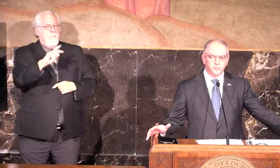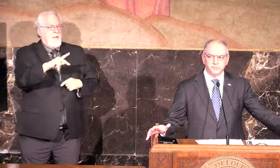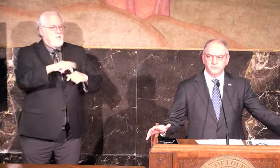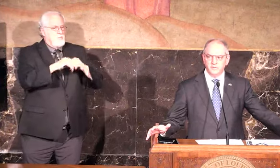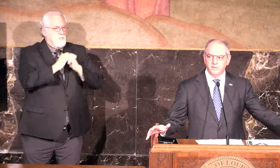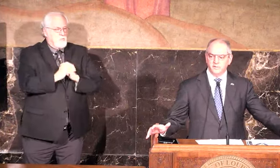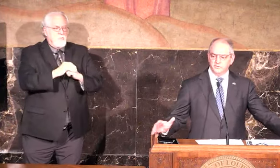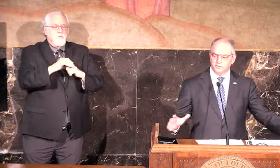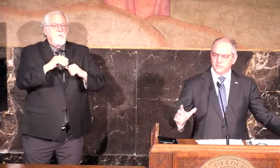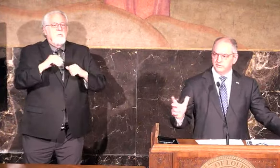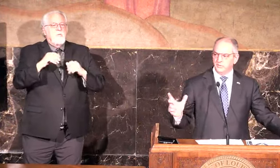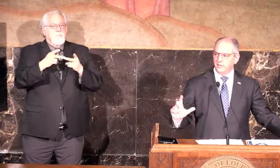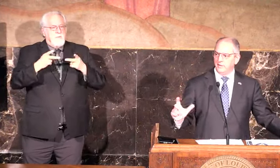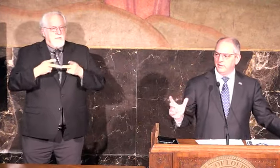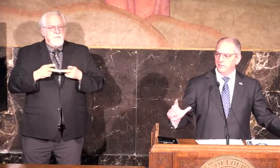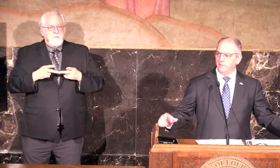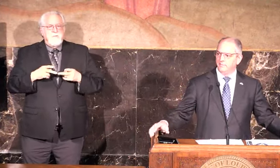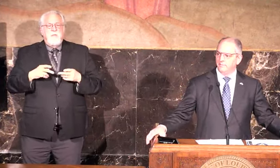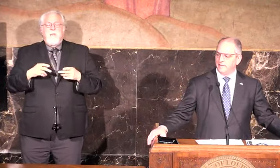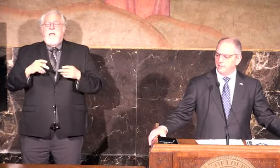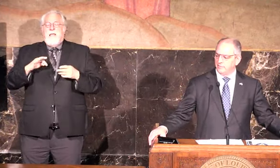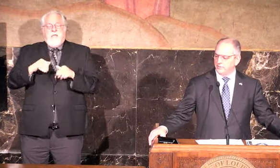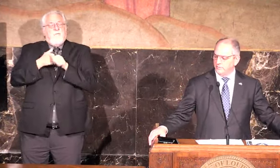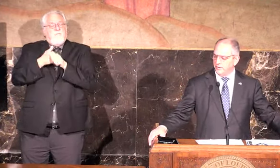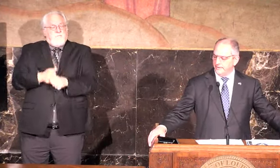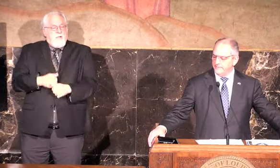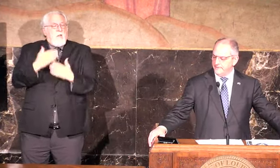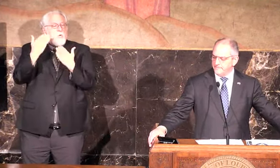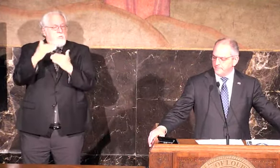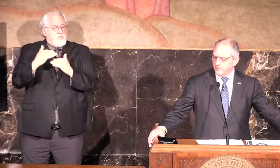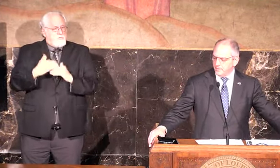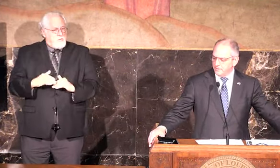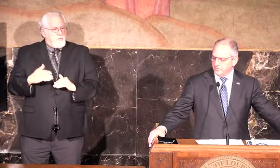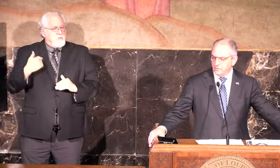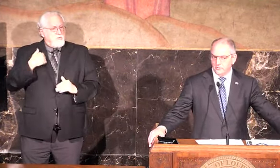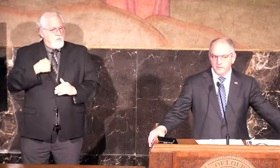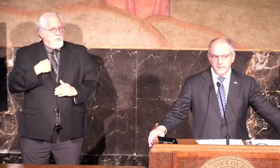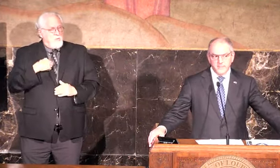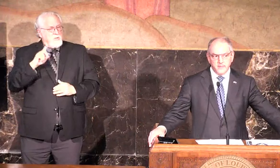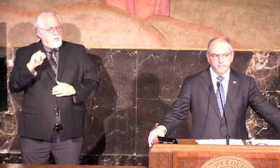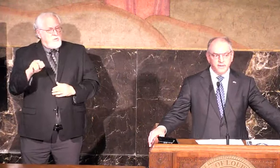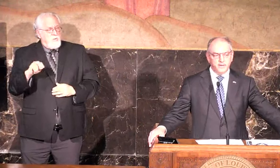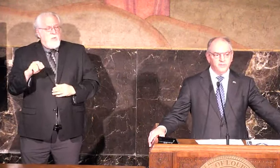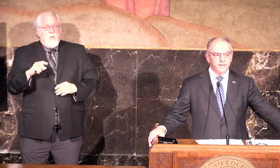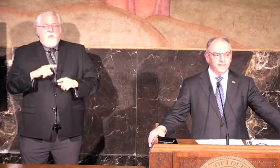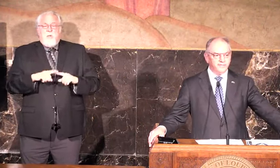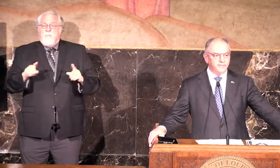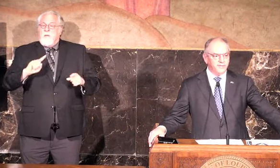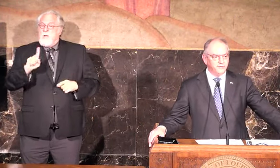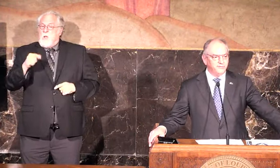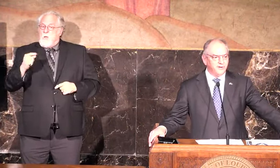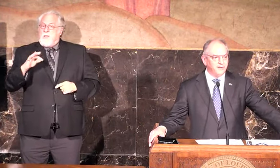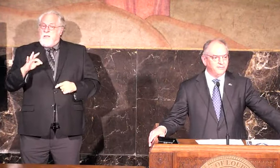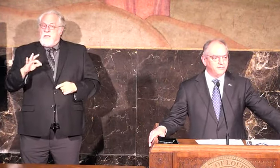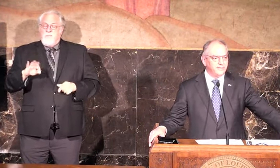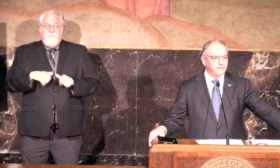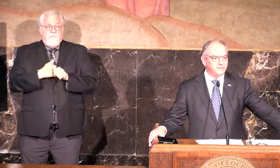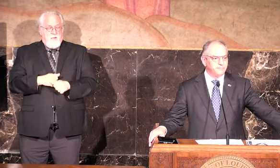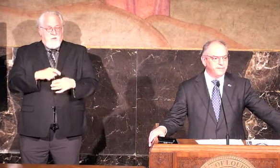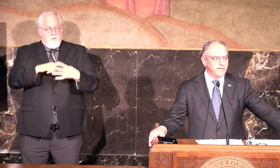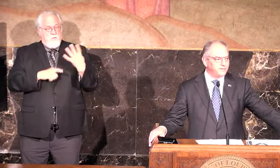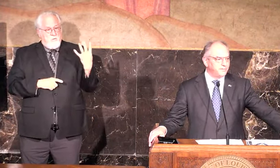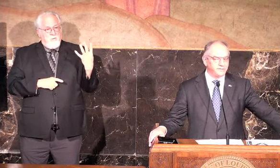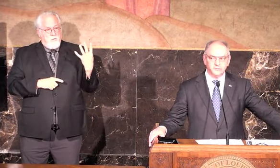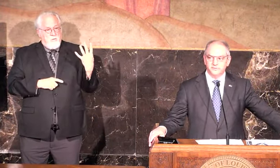of restrictions that we've been able to do, but only if they do follow